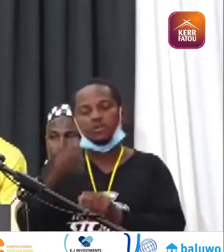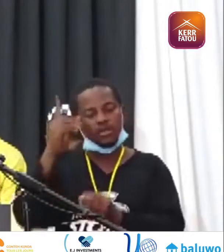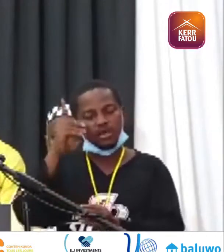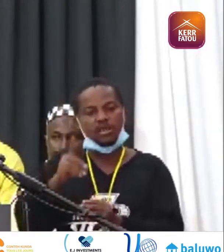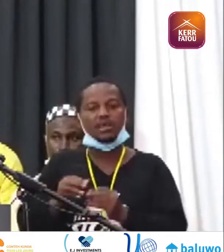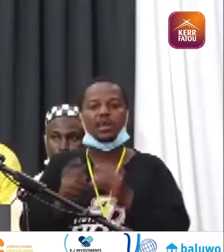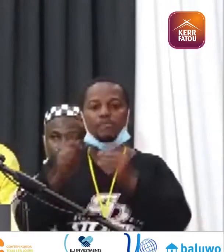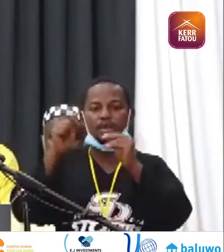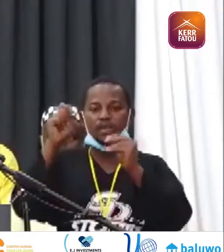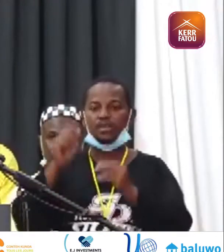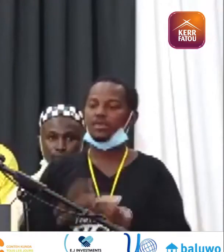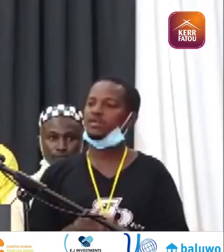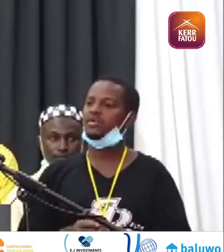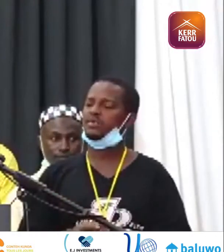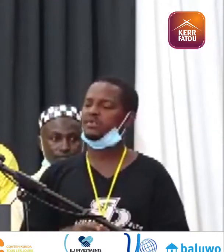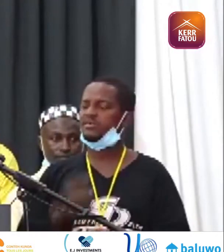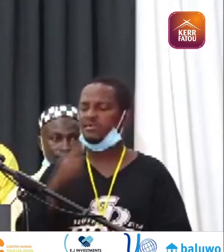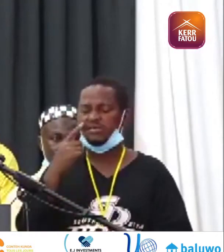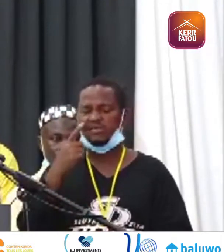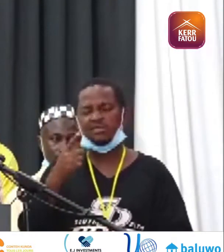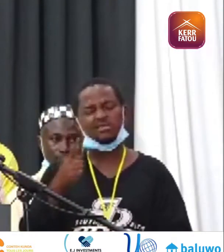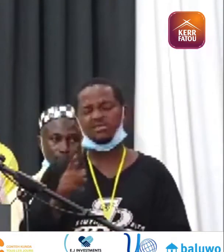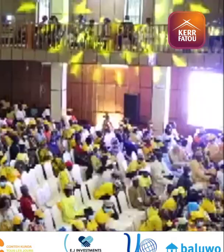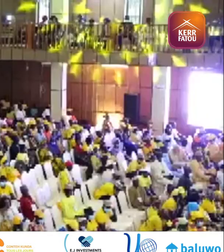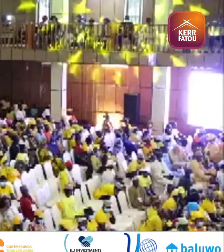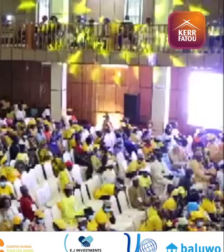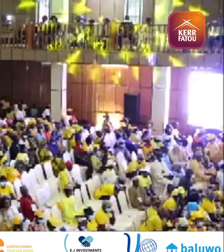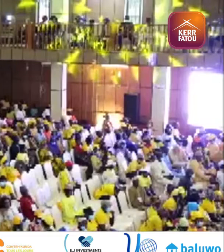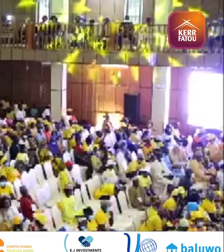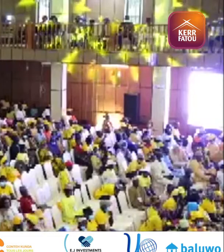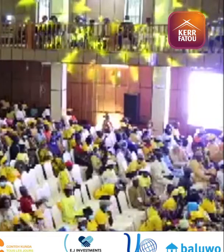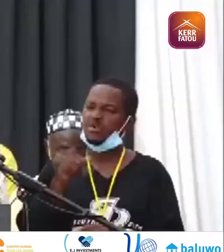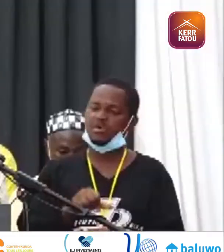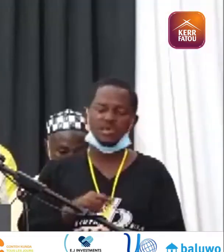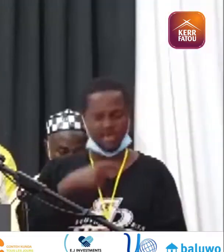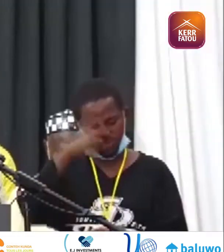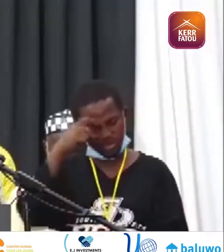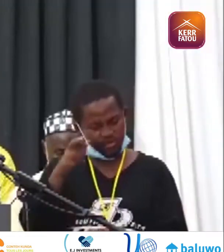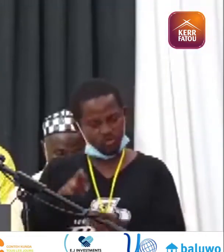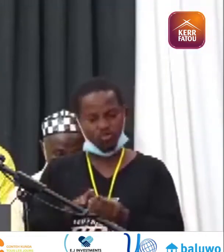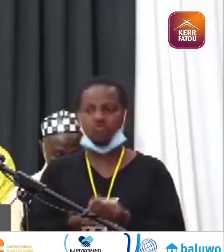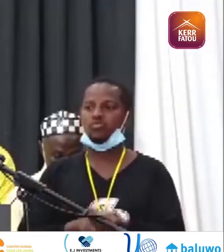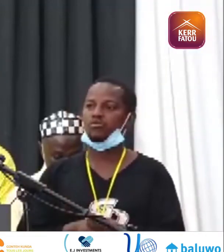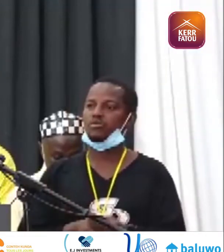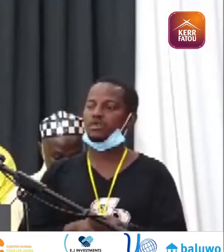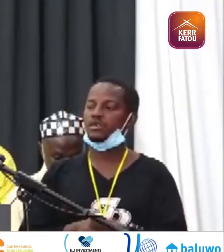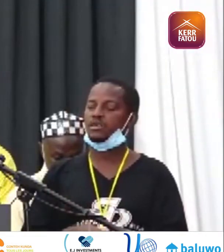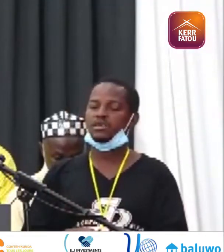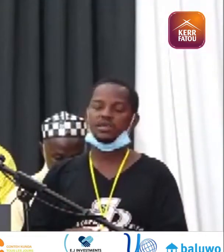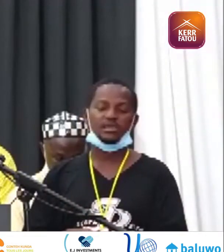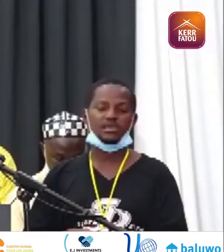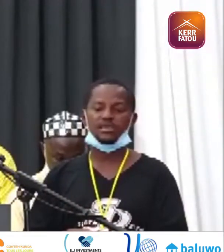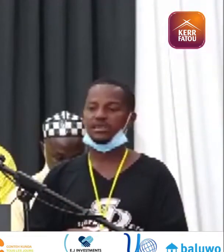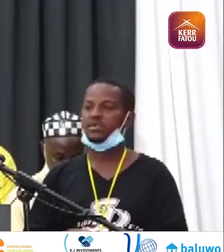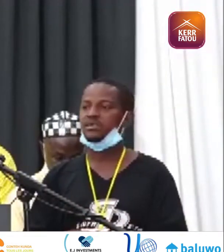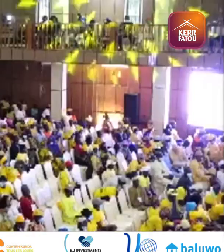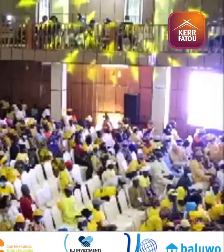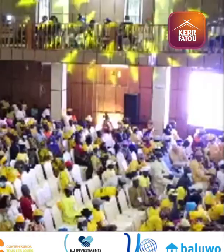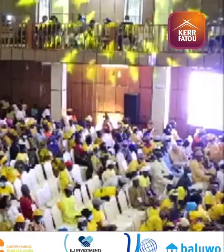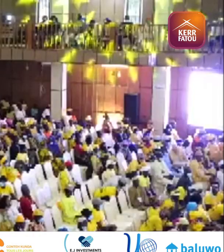which really is an abuse of the civil service code, it's an abuse of the